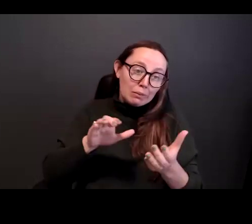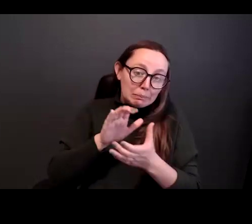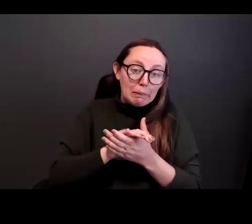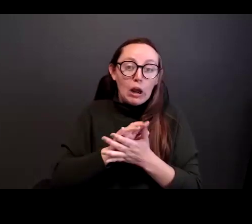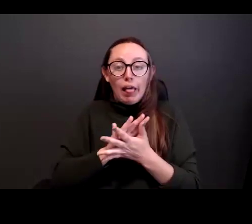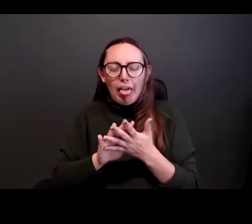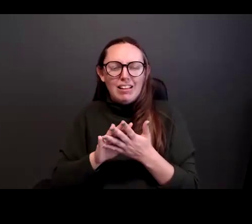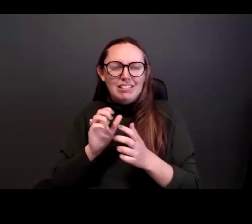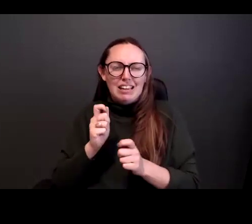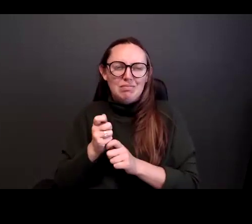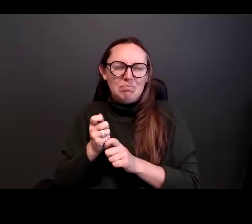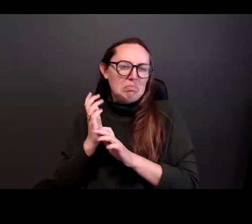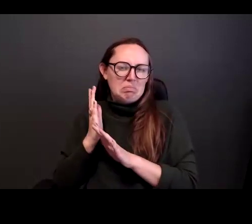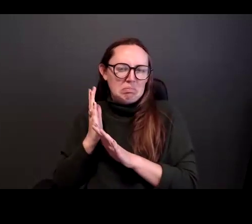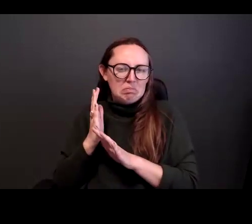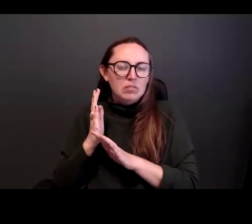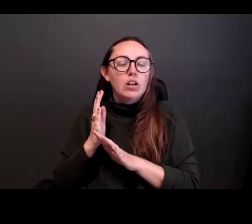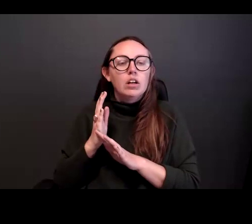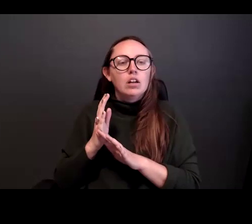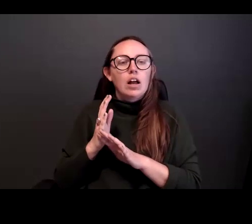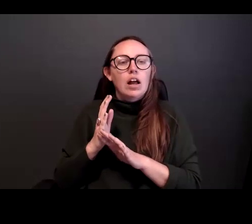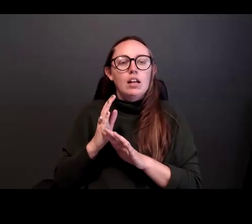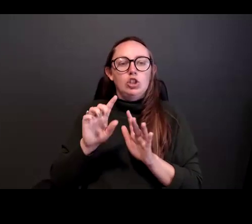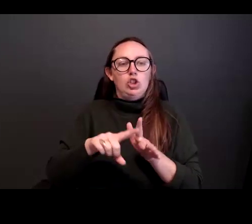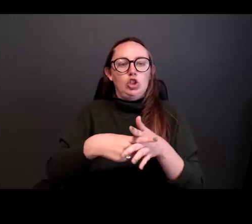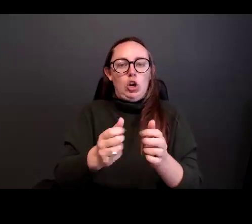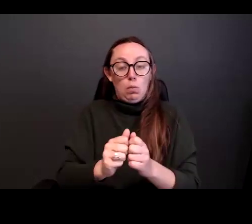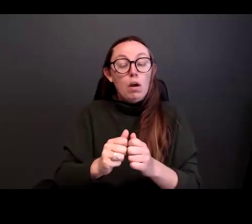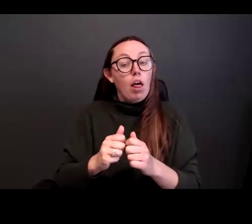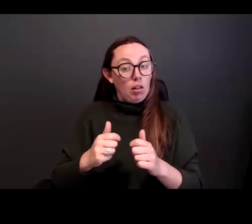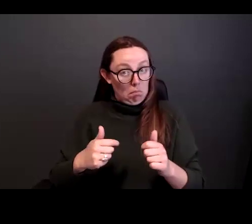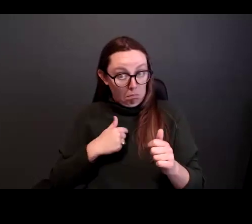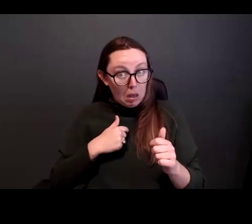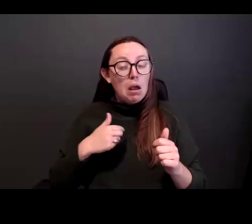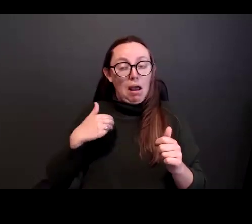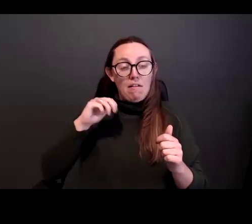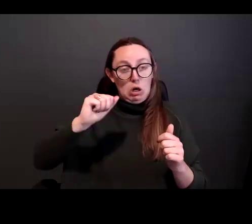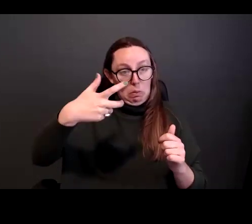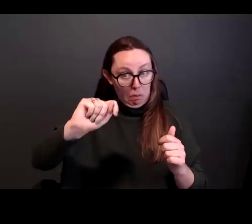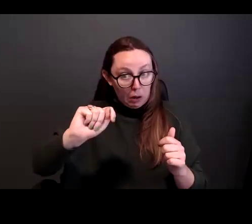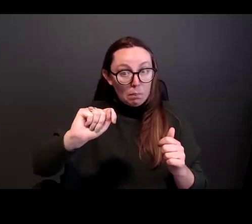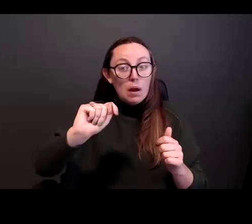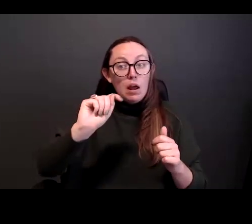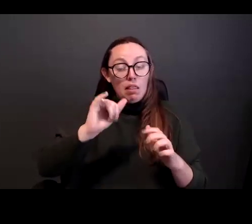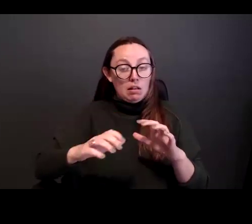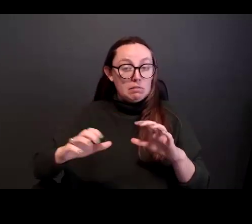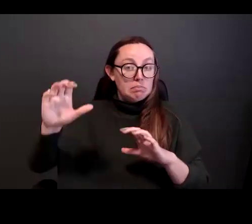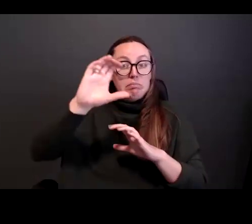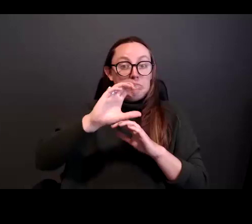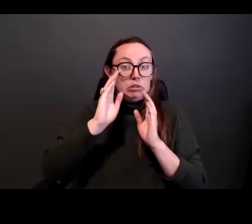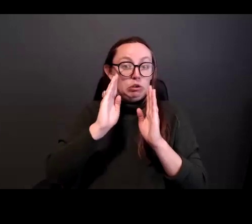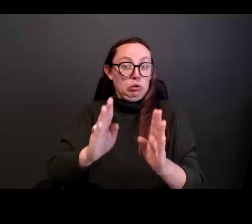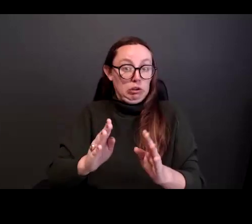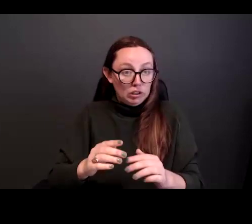right, I had an apartment, a studio over on Langley Avenue, and we just started there. And then we went